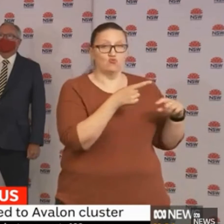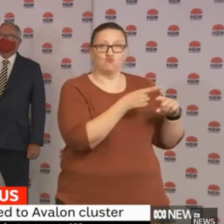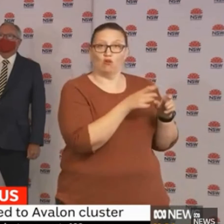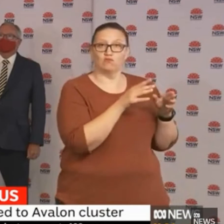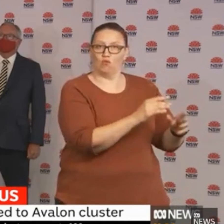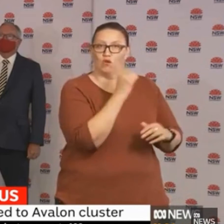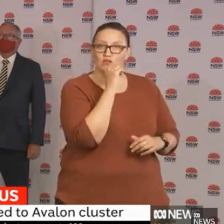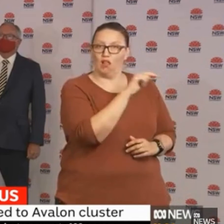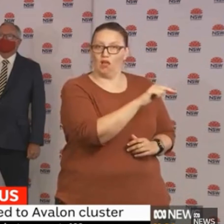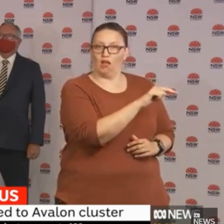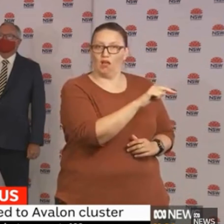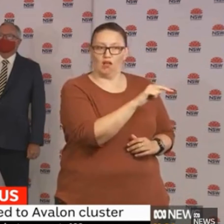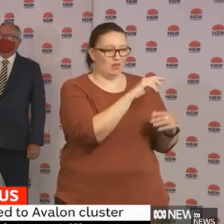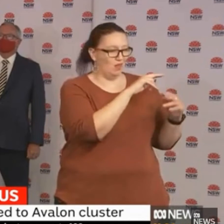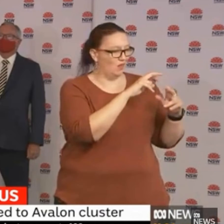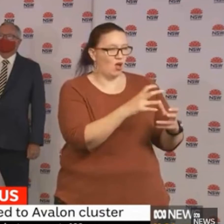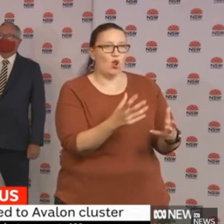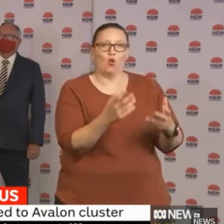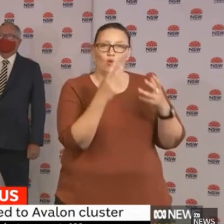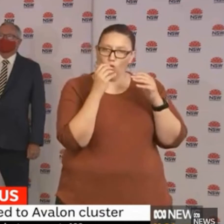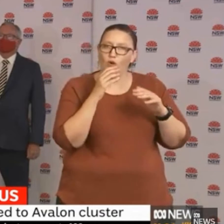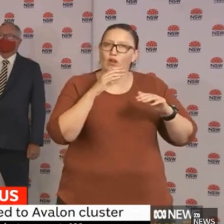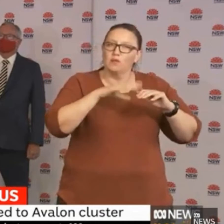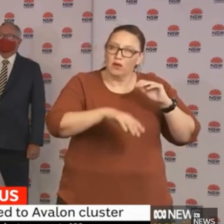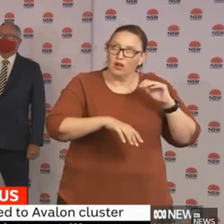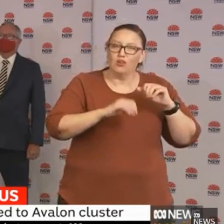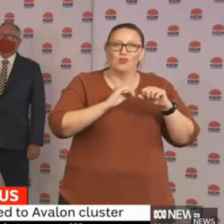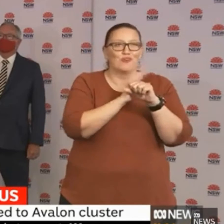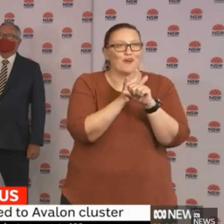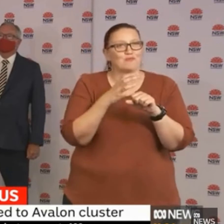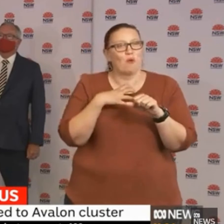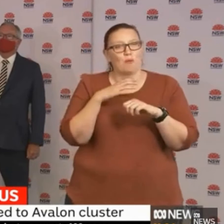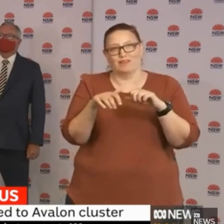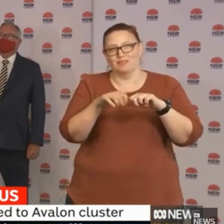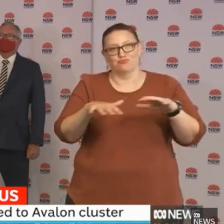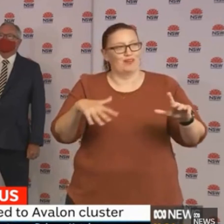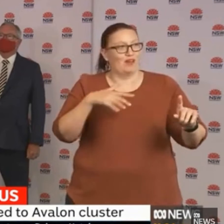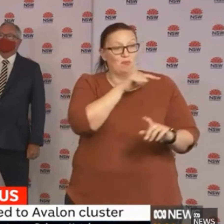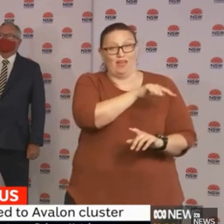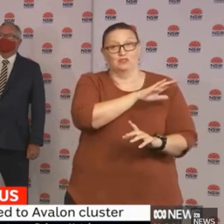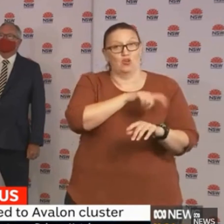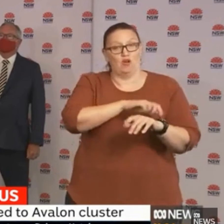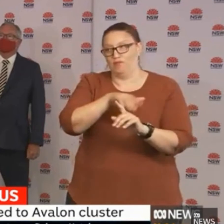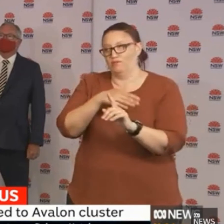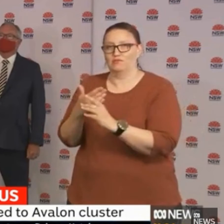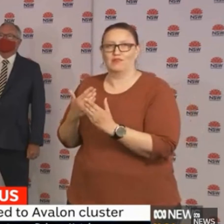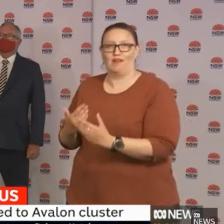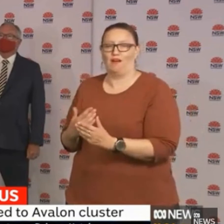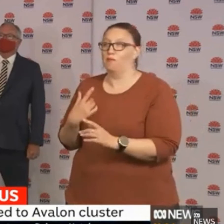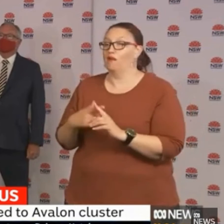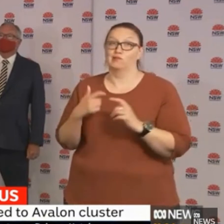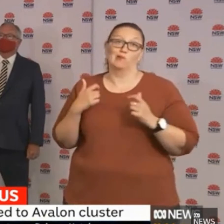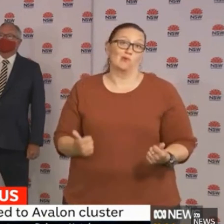I think it's been great to have the QR codes and some of those systems in place. We've